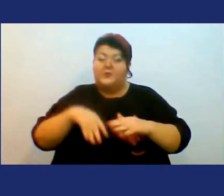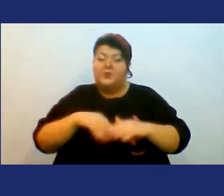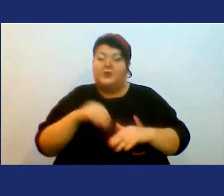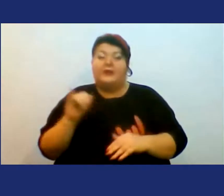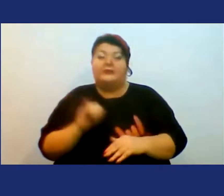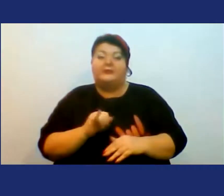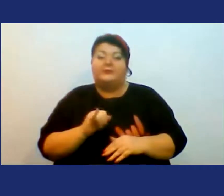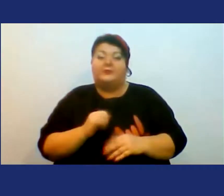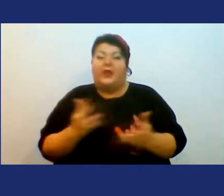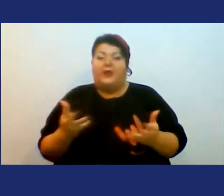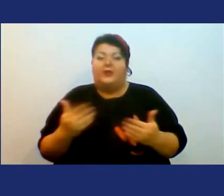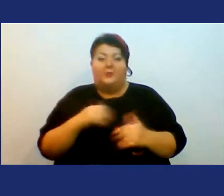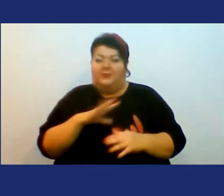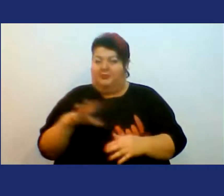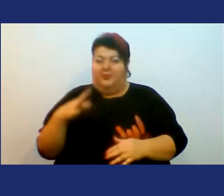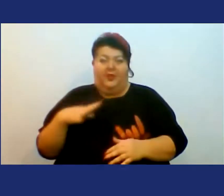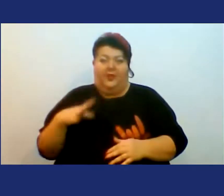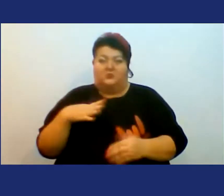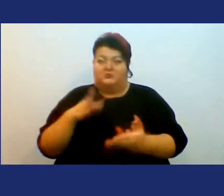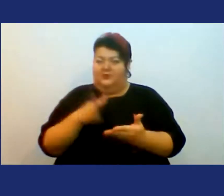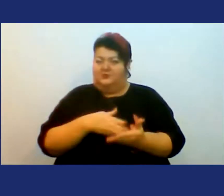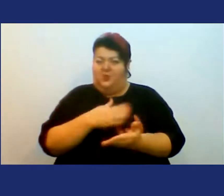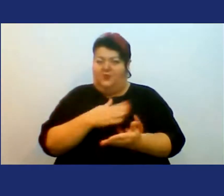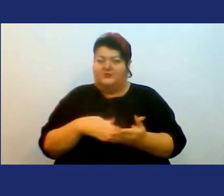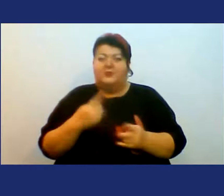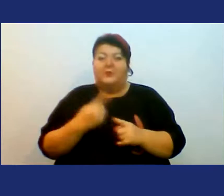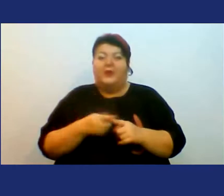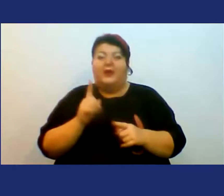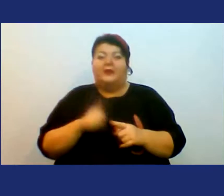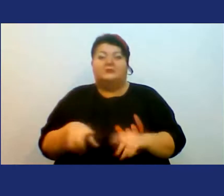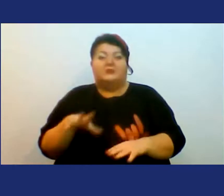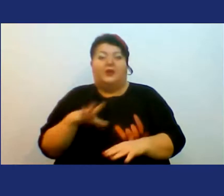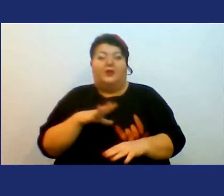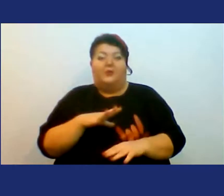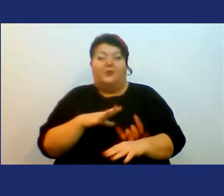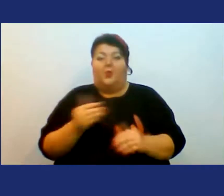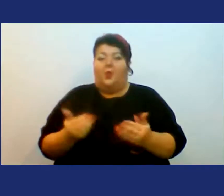reality. Another challenge which we